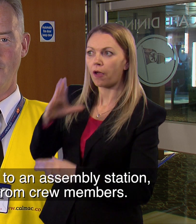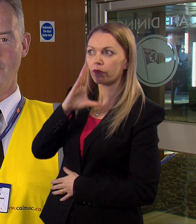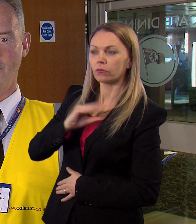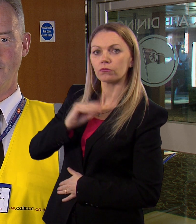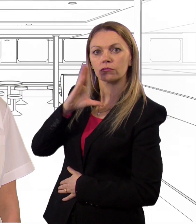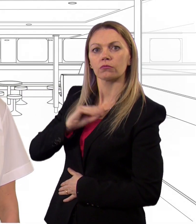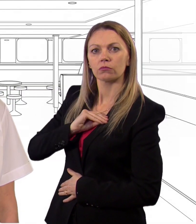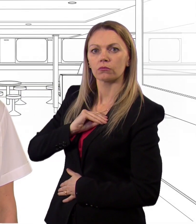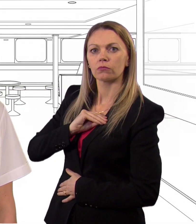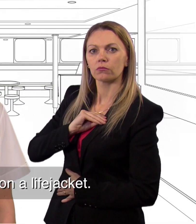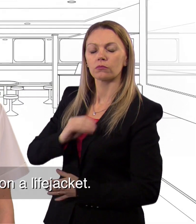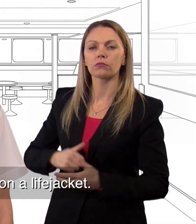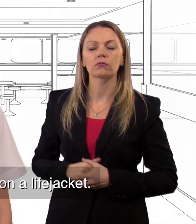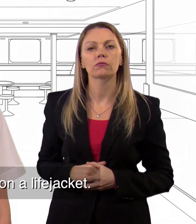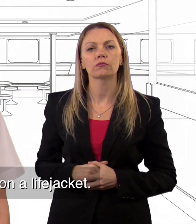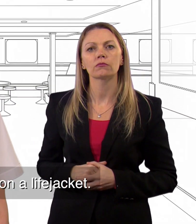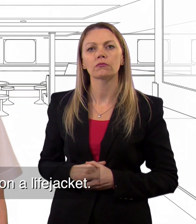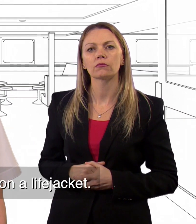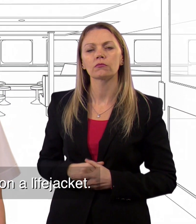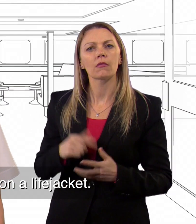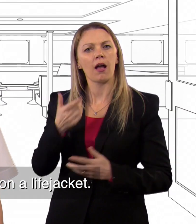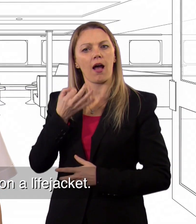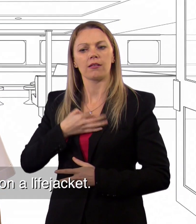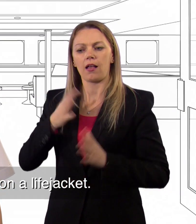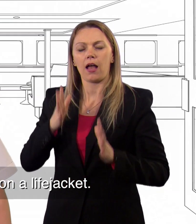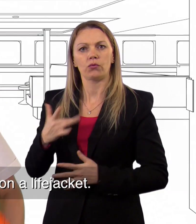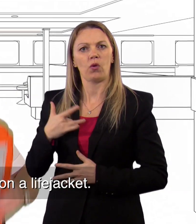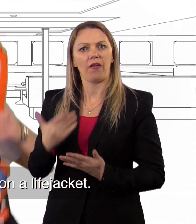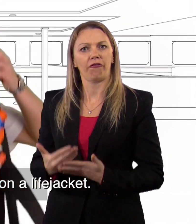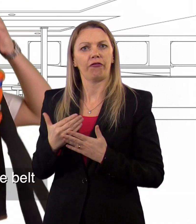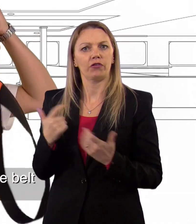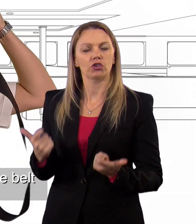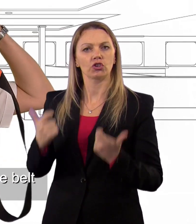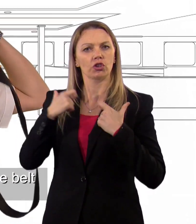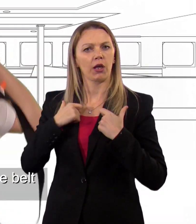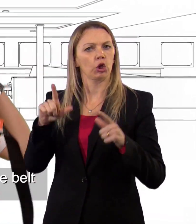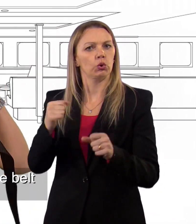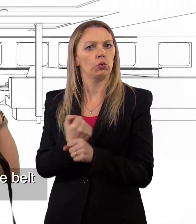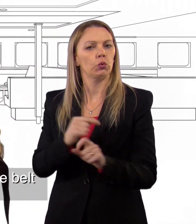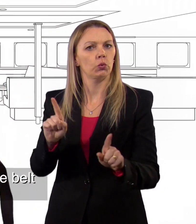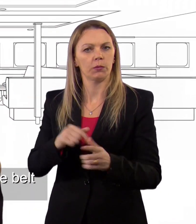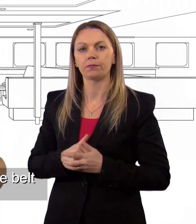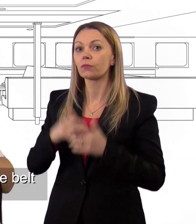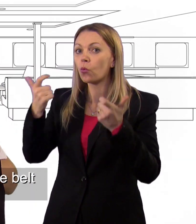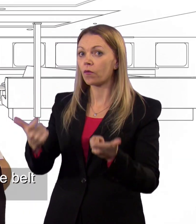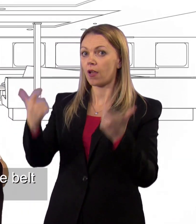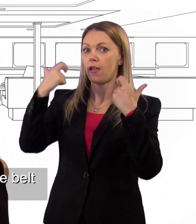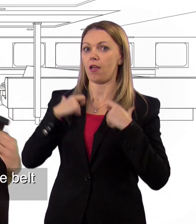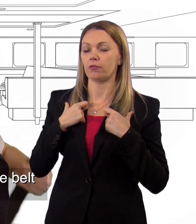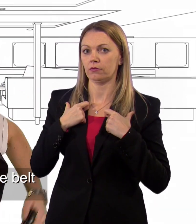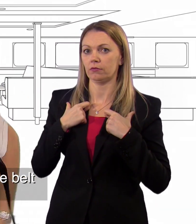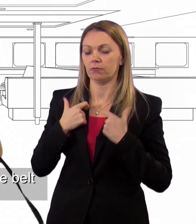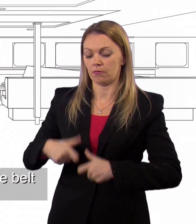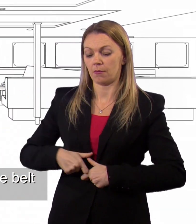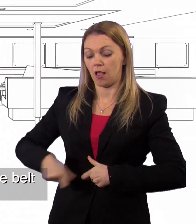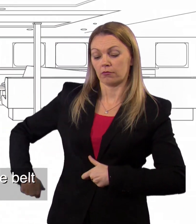members. Here's what to do when asked to don a life jacket. Place it over your head. Pass